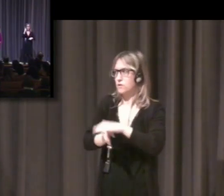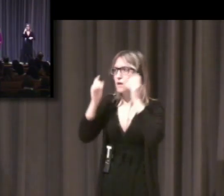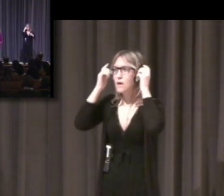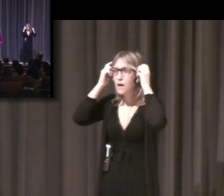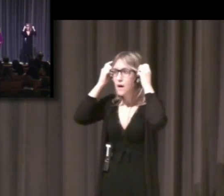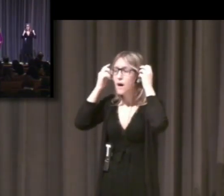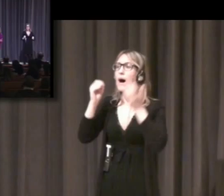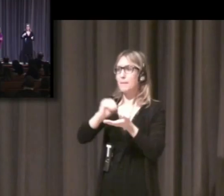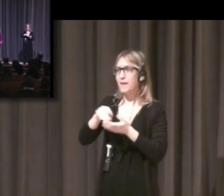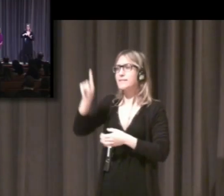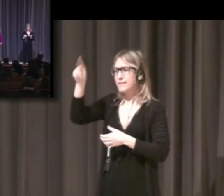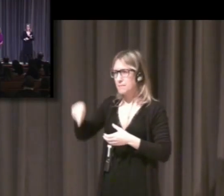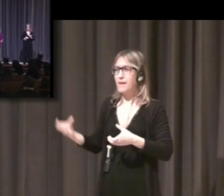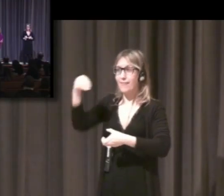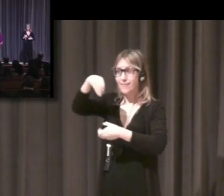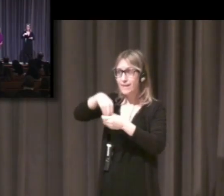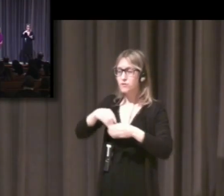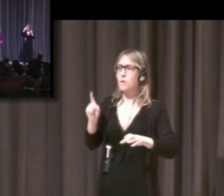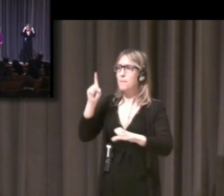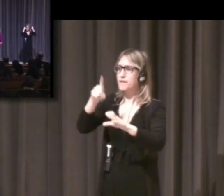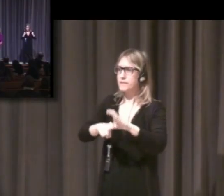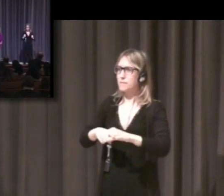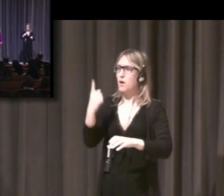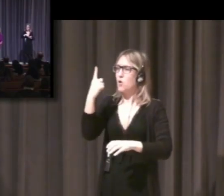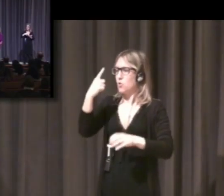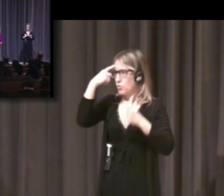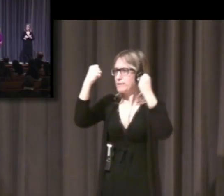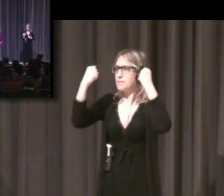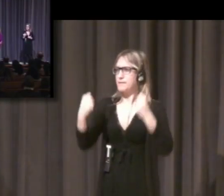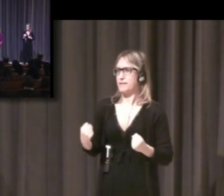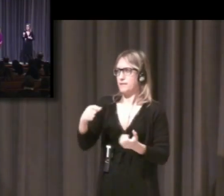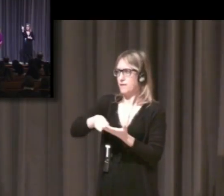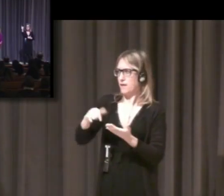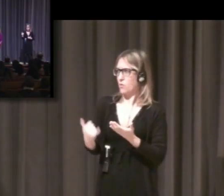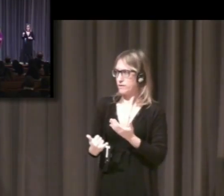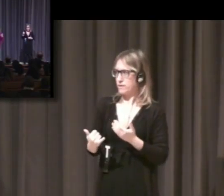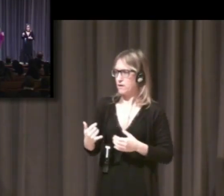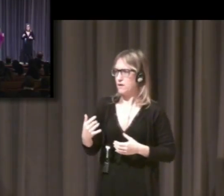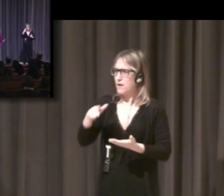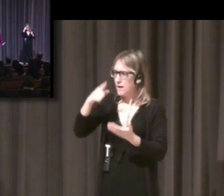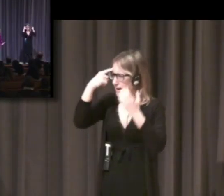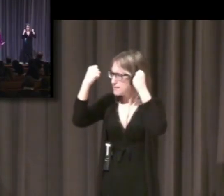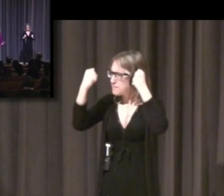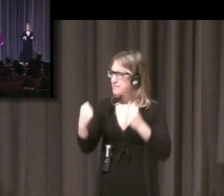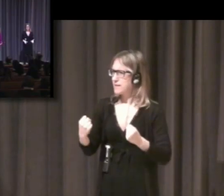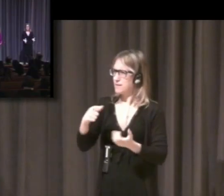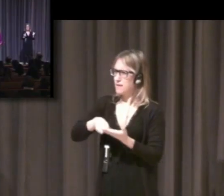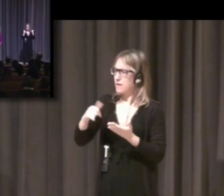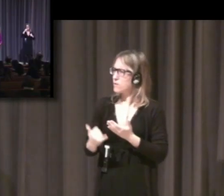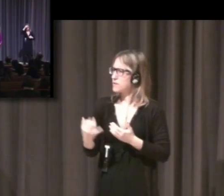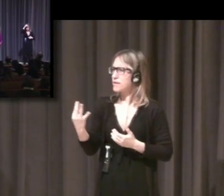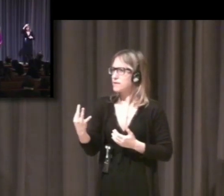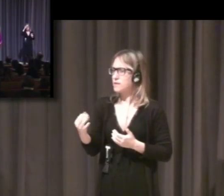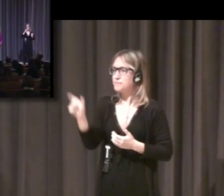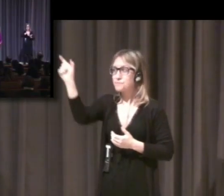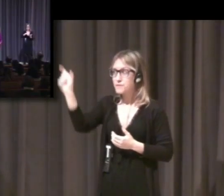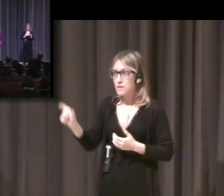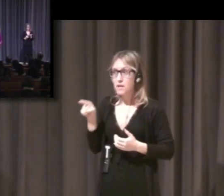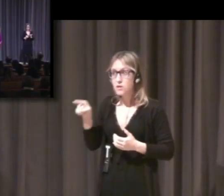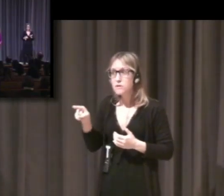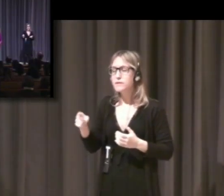who's a specialist in the cognitive facility of language. Unfortunately, there isn't always a language